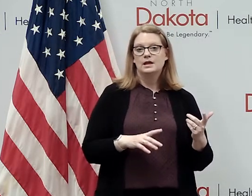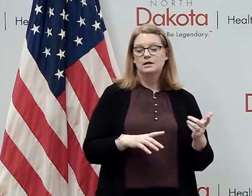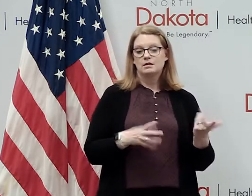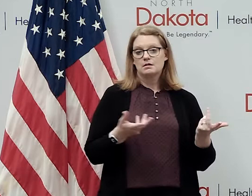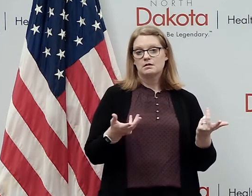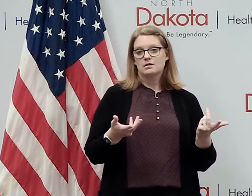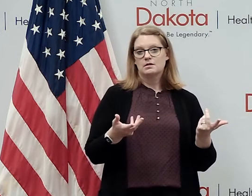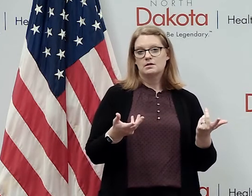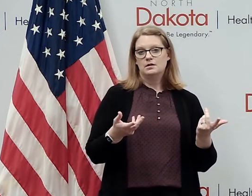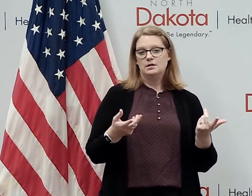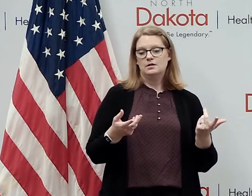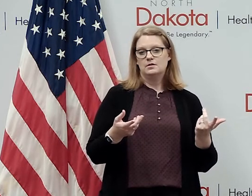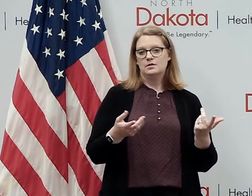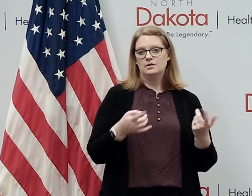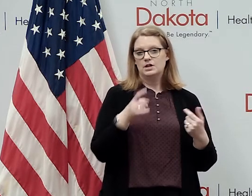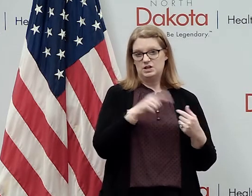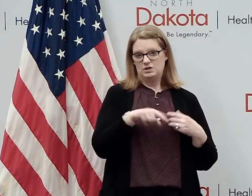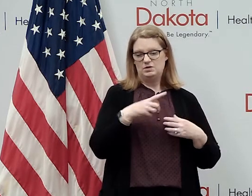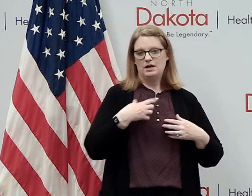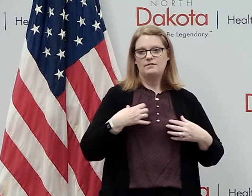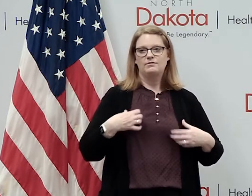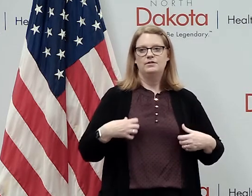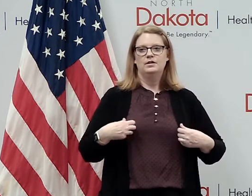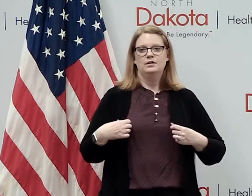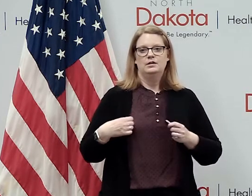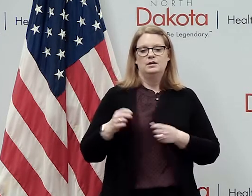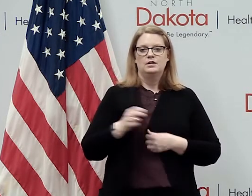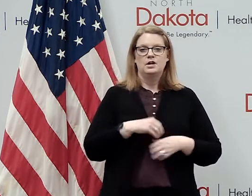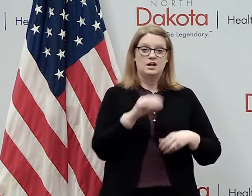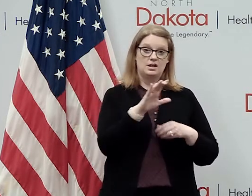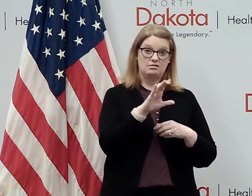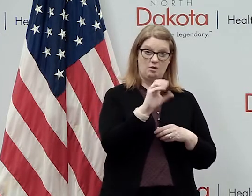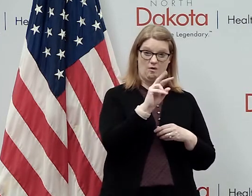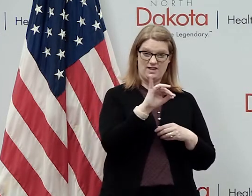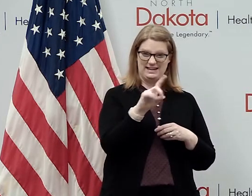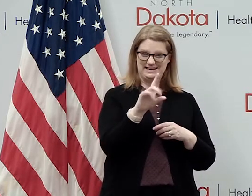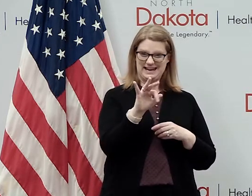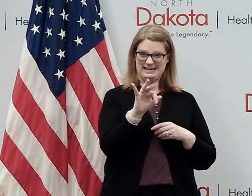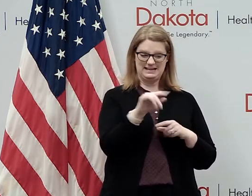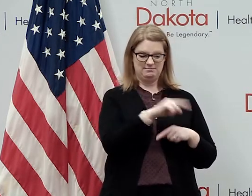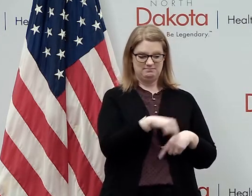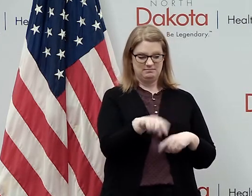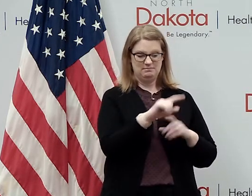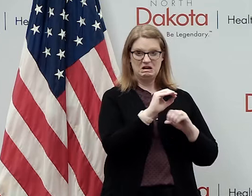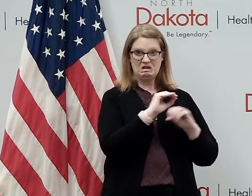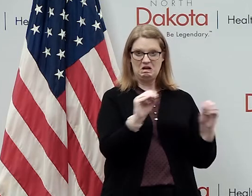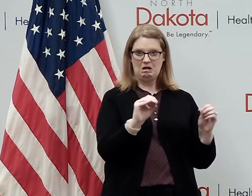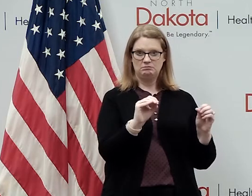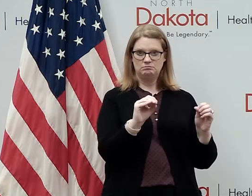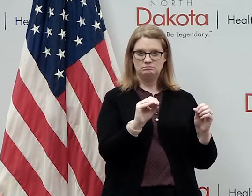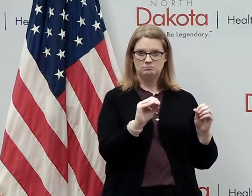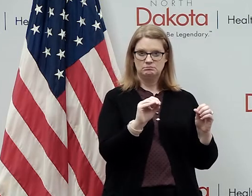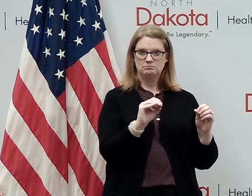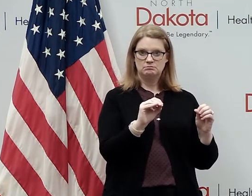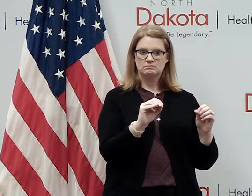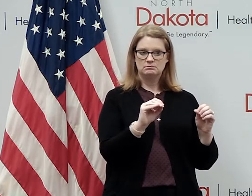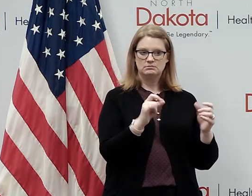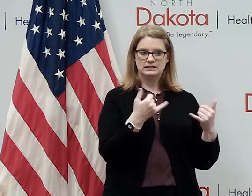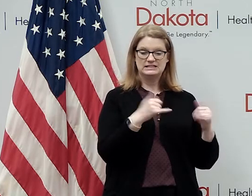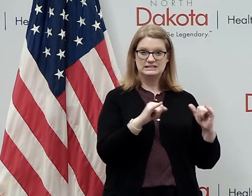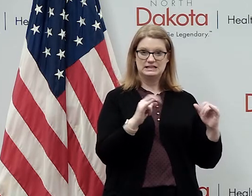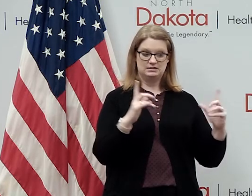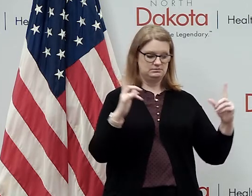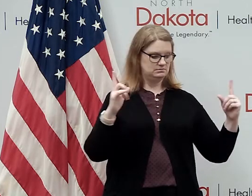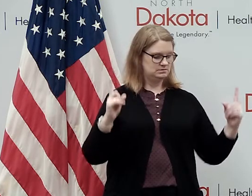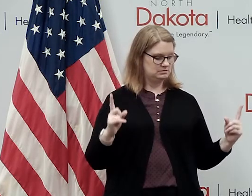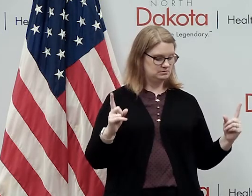is got COVID-19 negative residents, COVID-19, those can, well, they're exercising social distancing